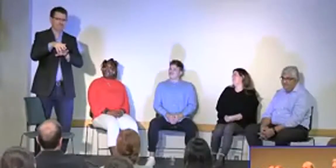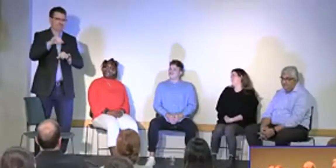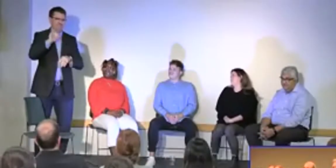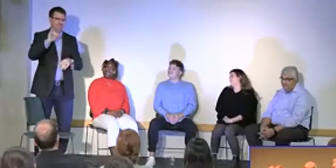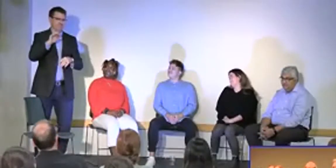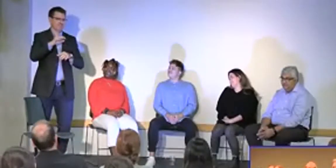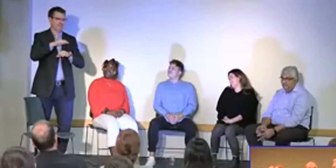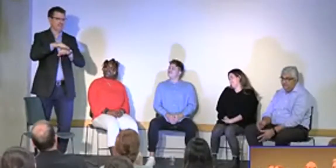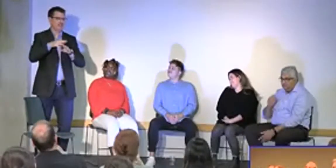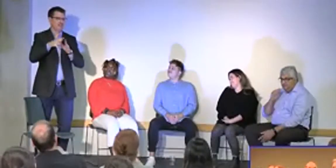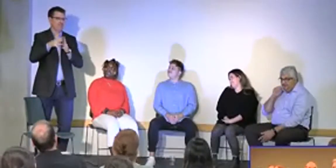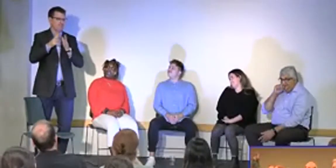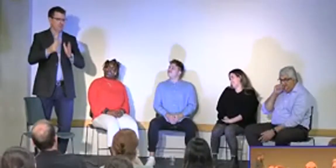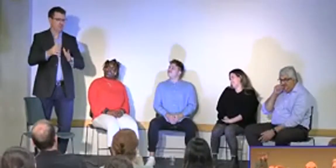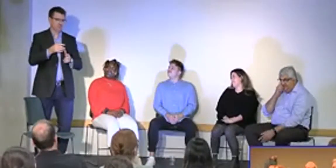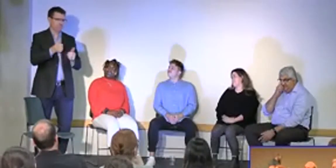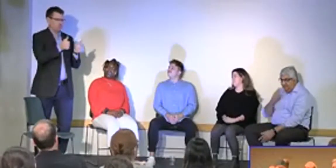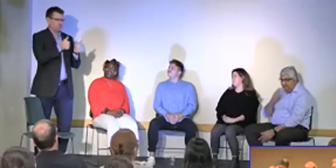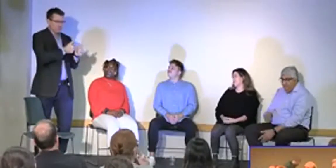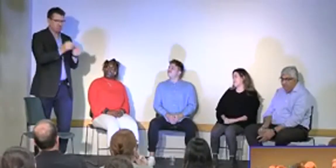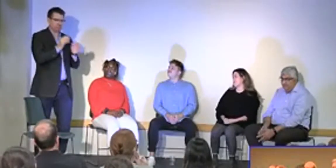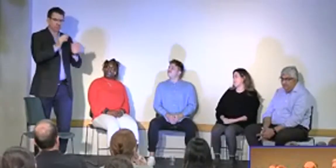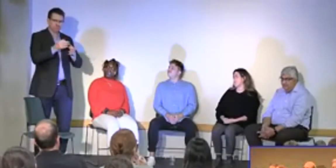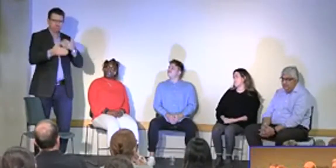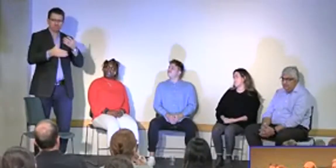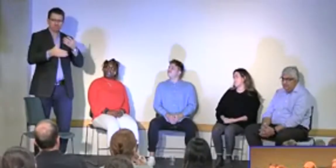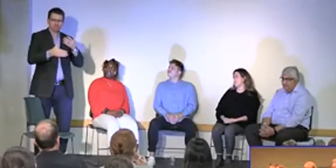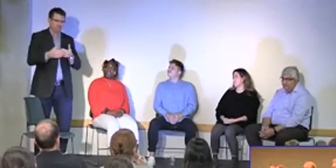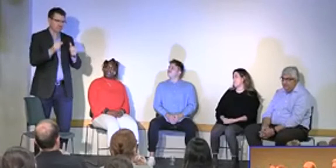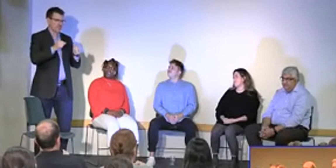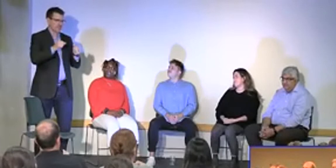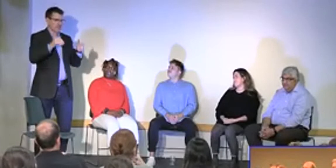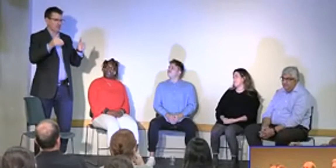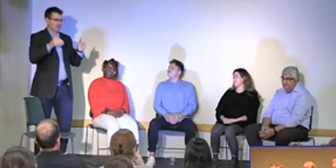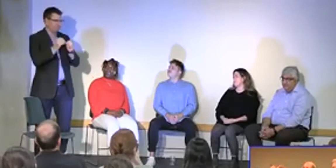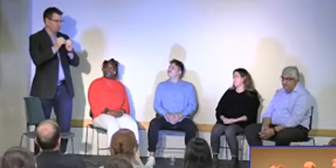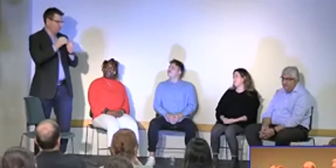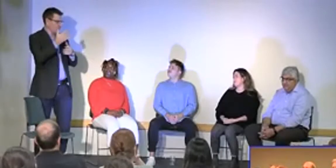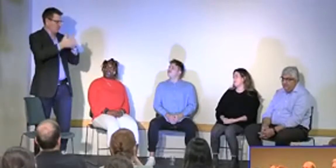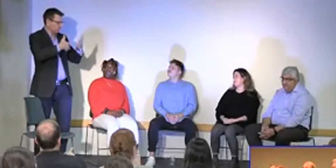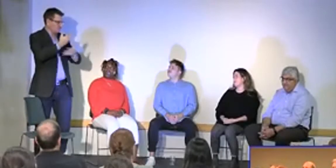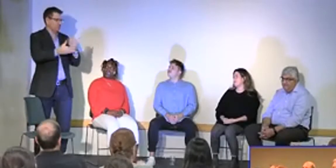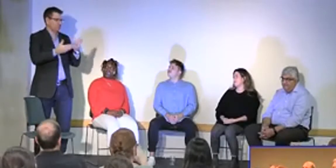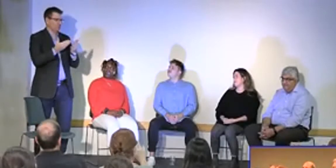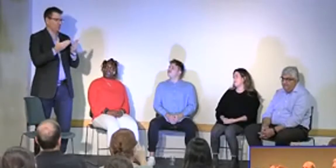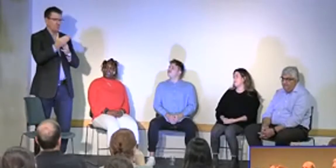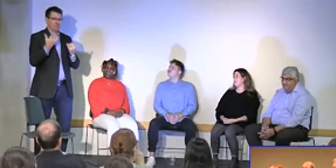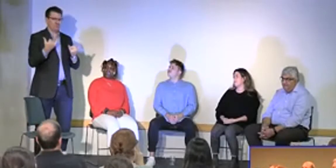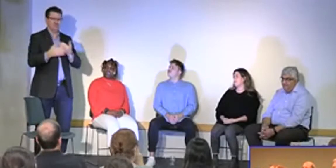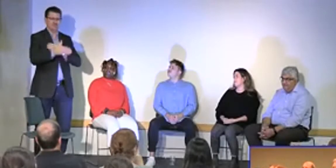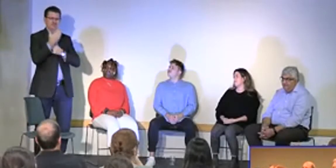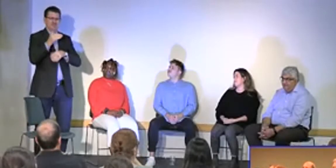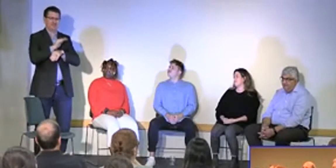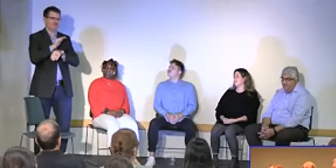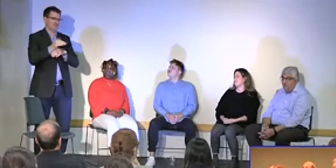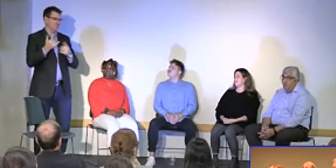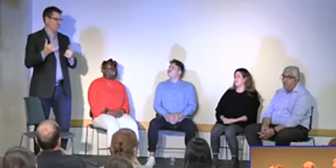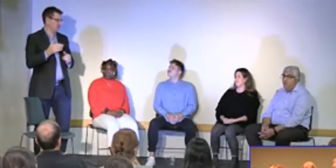Anna also represents our Indigenous population as well, and Anna is a Native American, and she'll be talking more about her connections to her